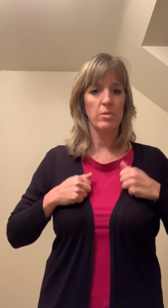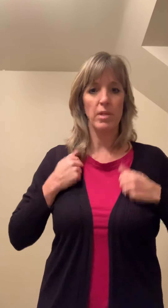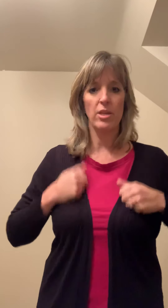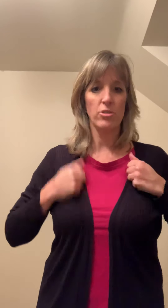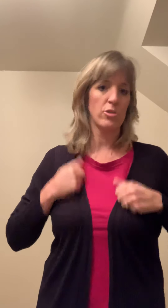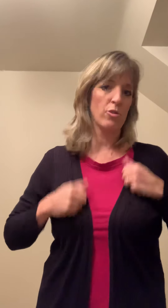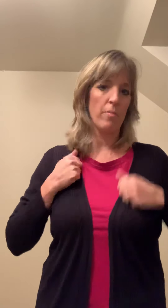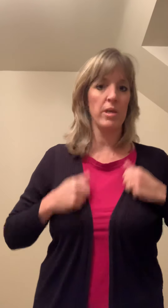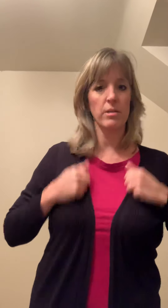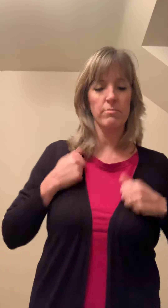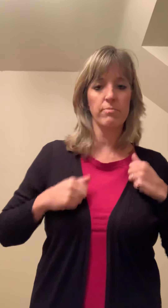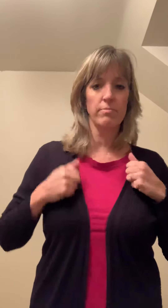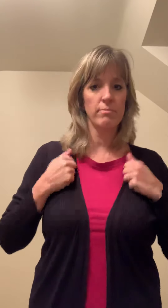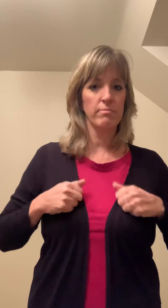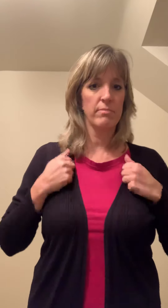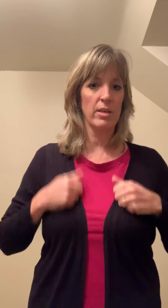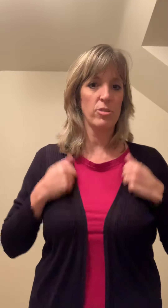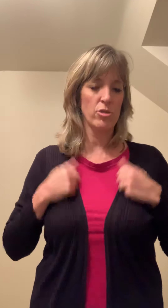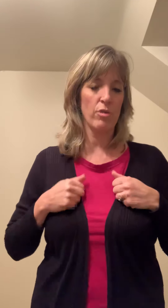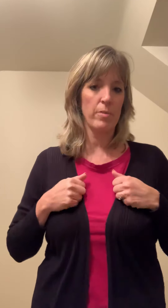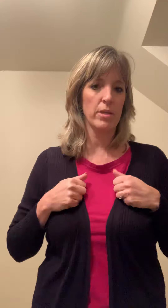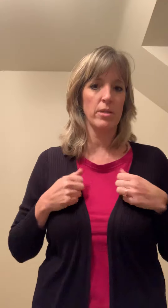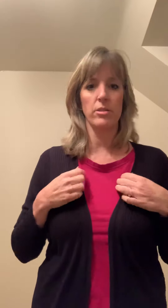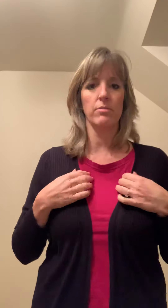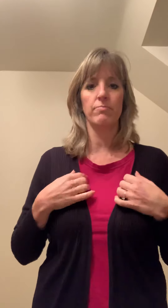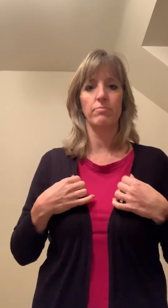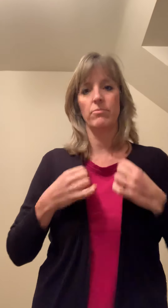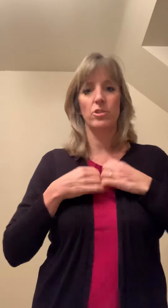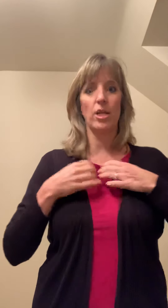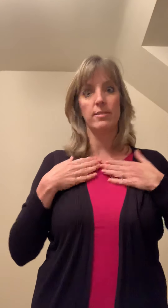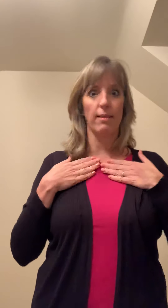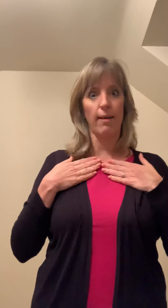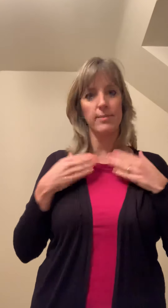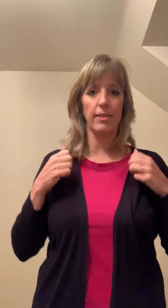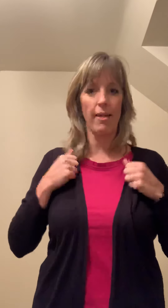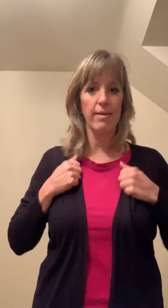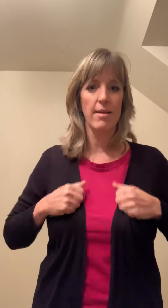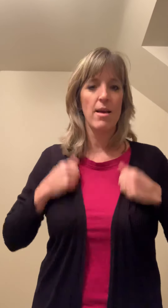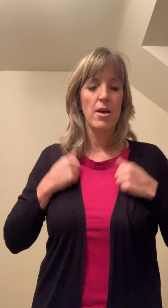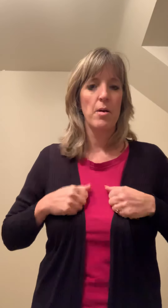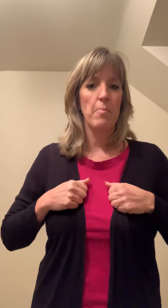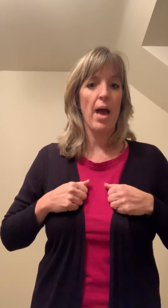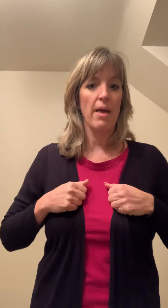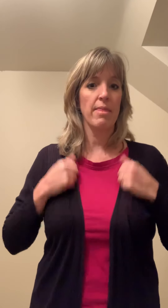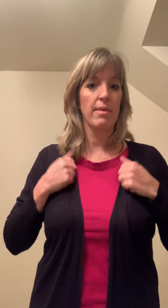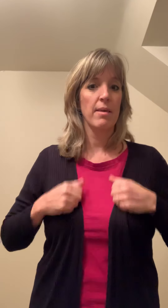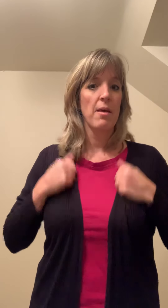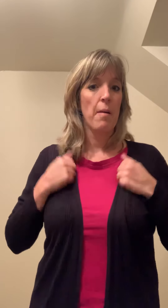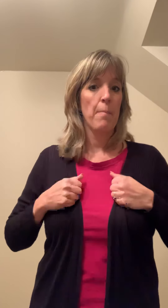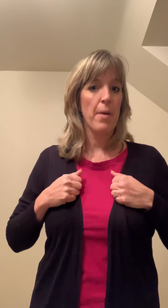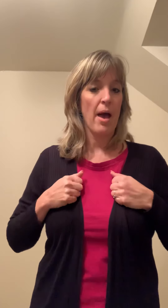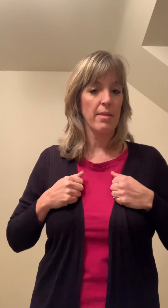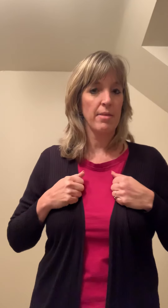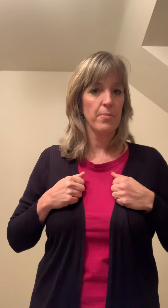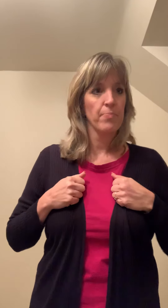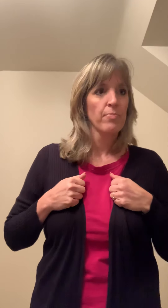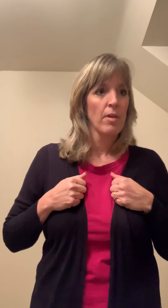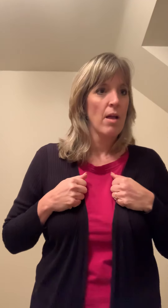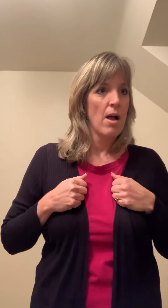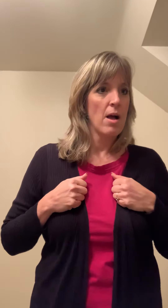like you're scrubbing your chest, I guess, okay? Bath, bath. So